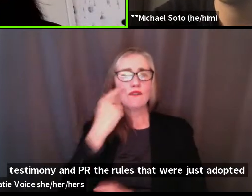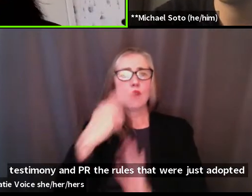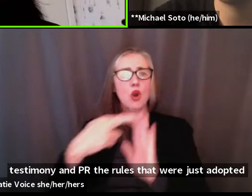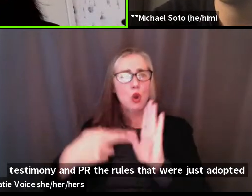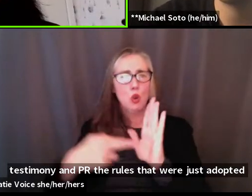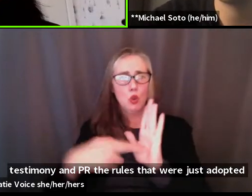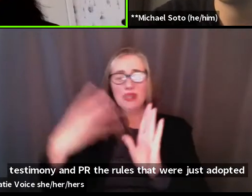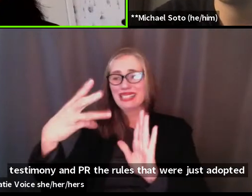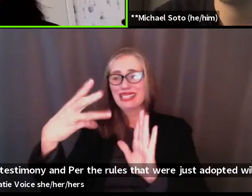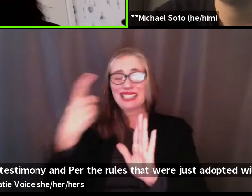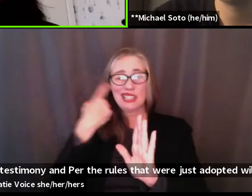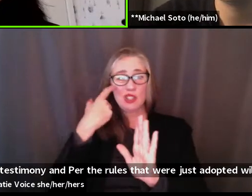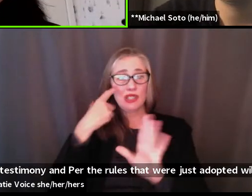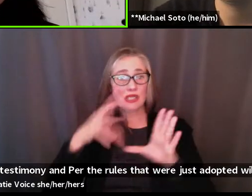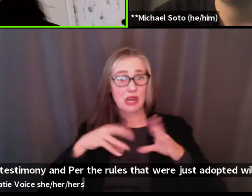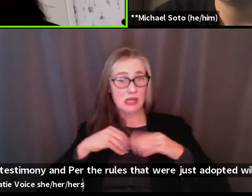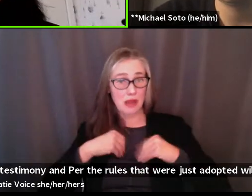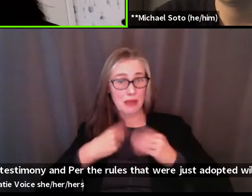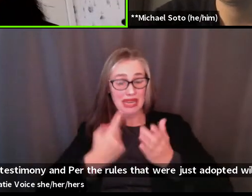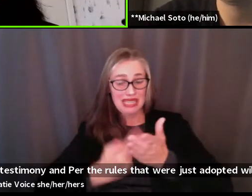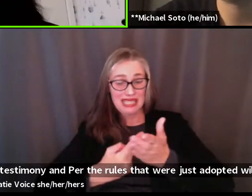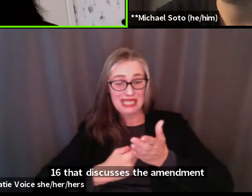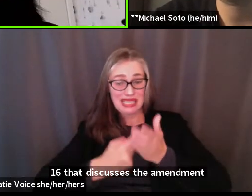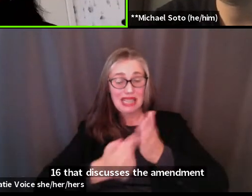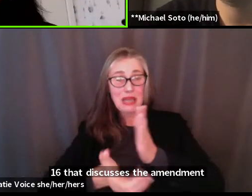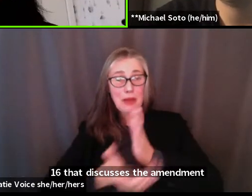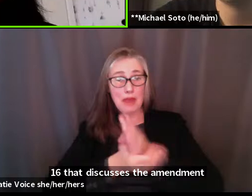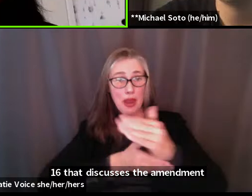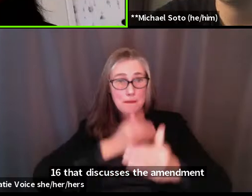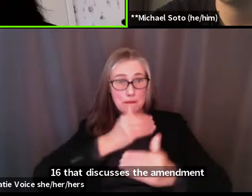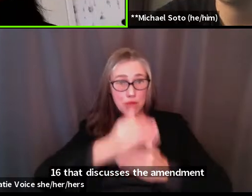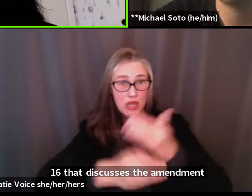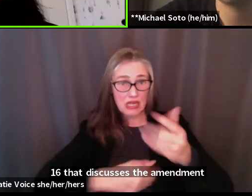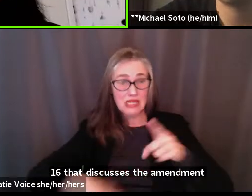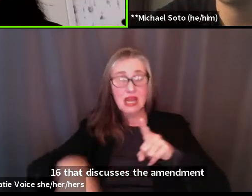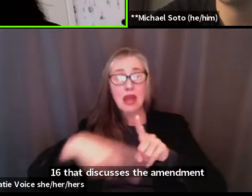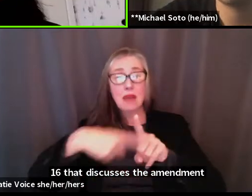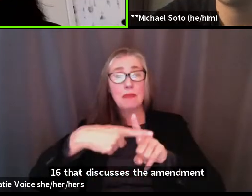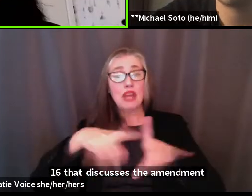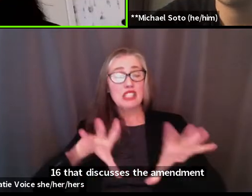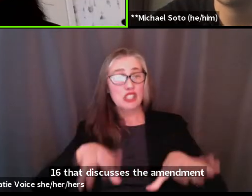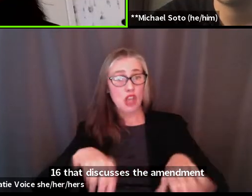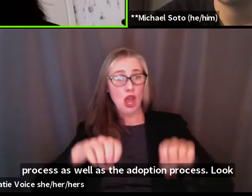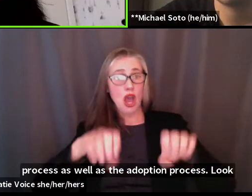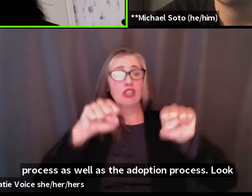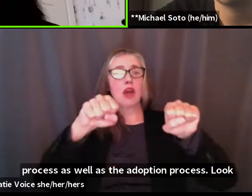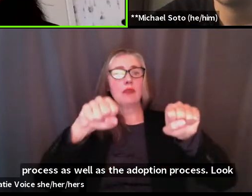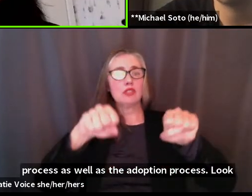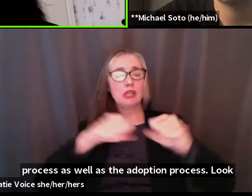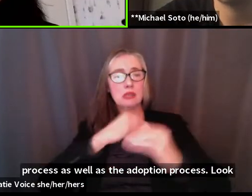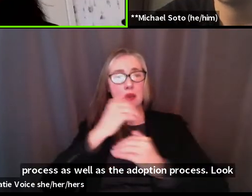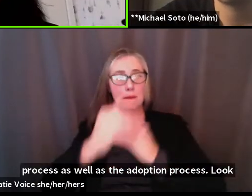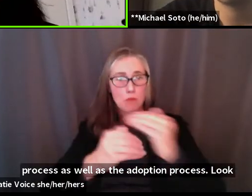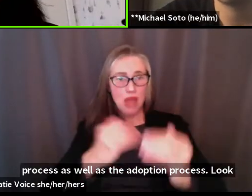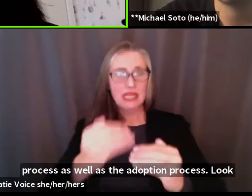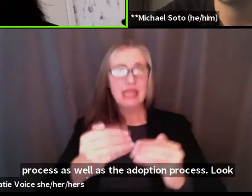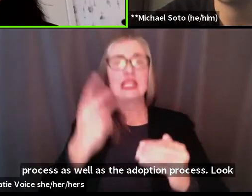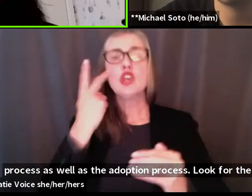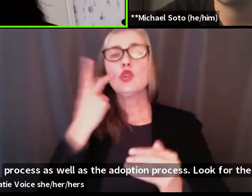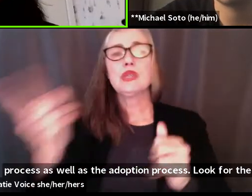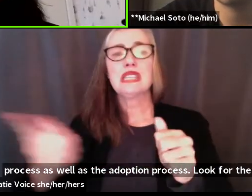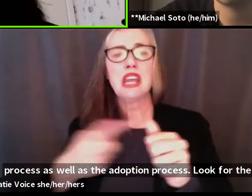16, that discusses the amendment process as well as the adoption process. Look for the first draft